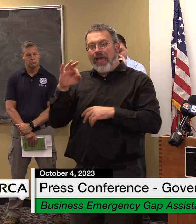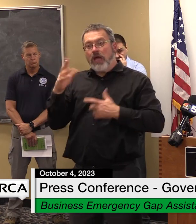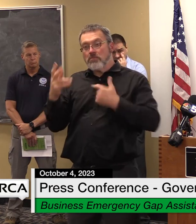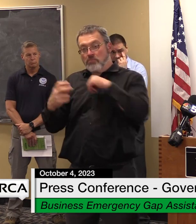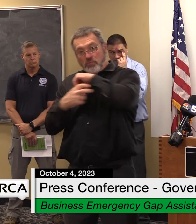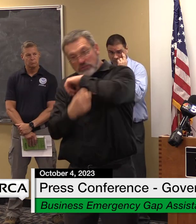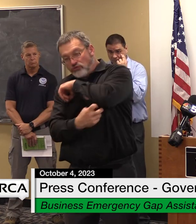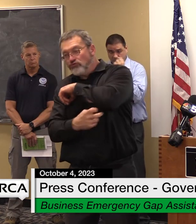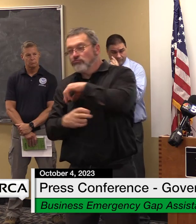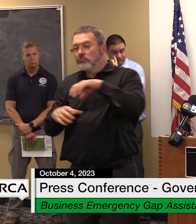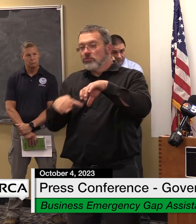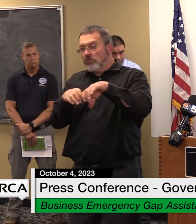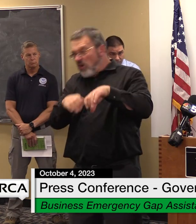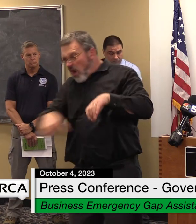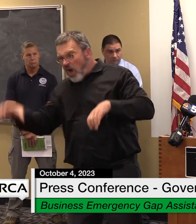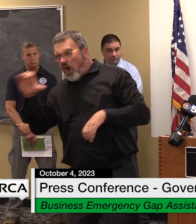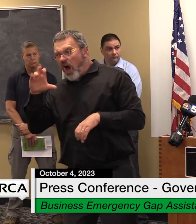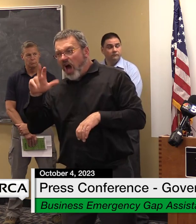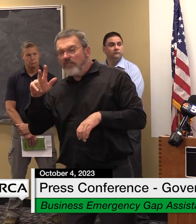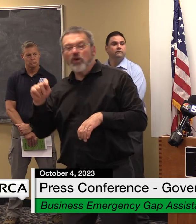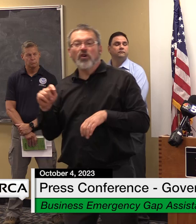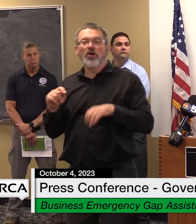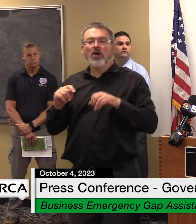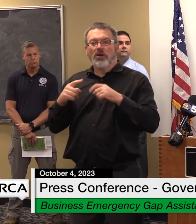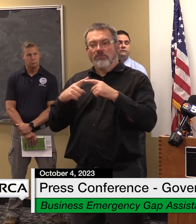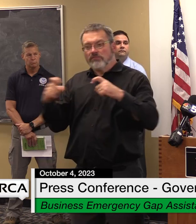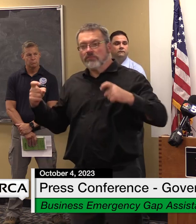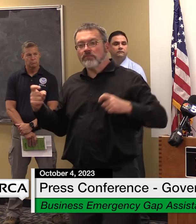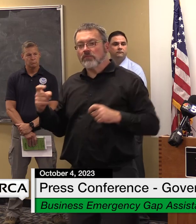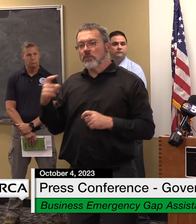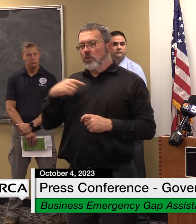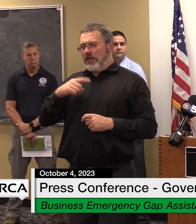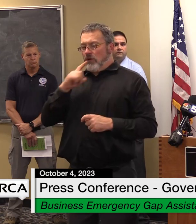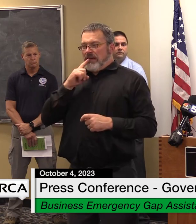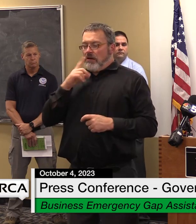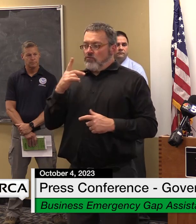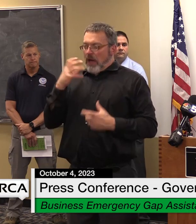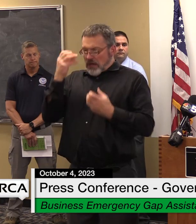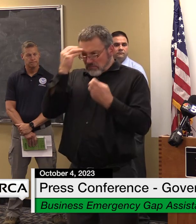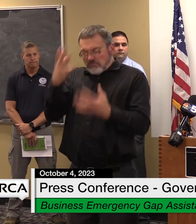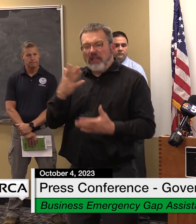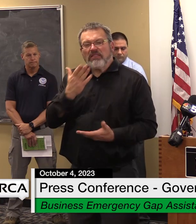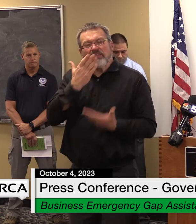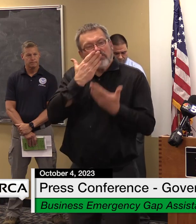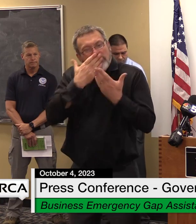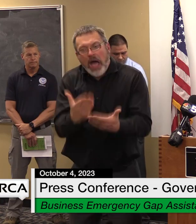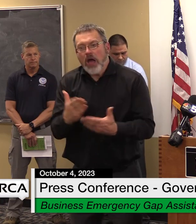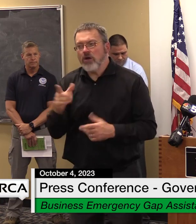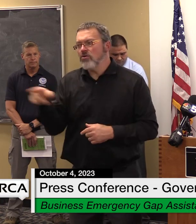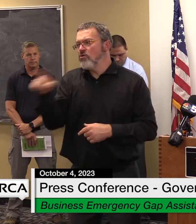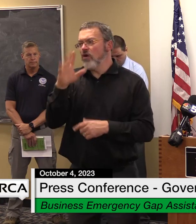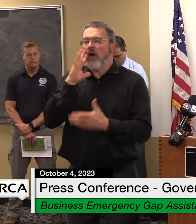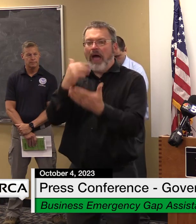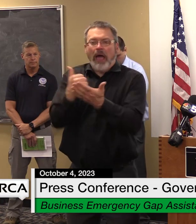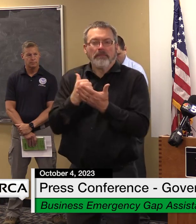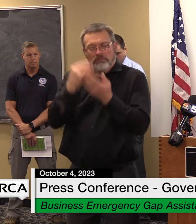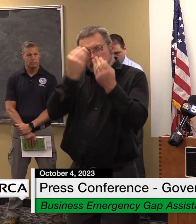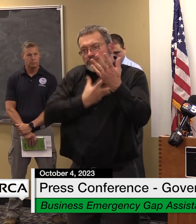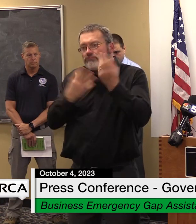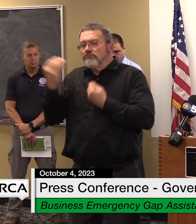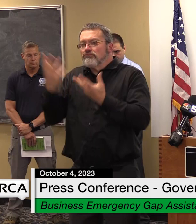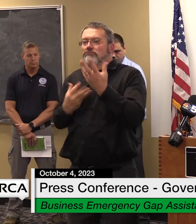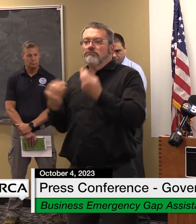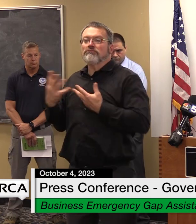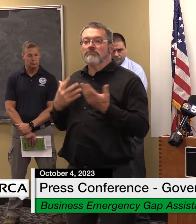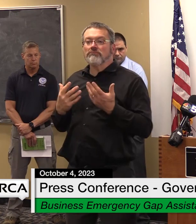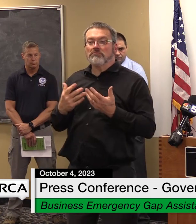culverts. We'd like to extend sincere appreciation for all the work that they did. All of this information and the intelligence that we